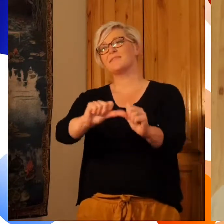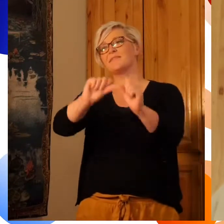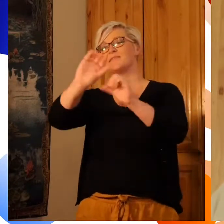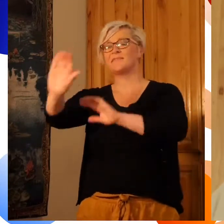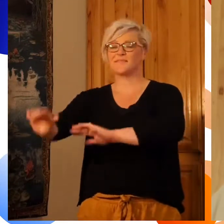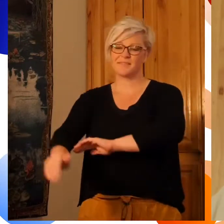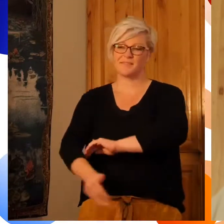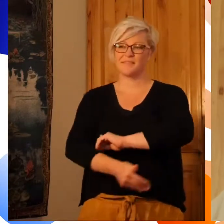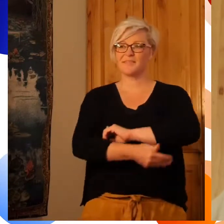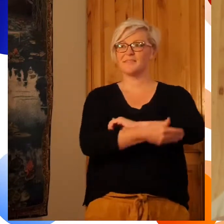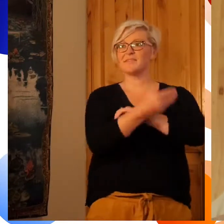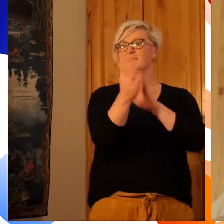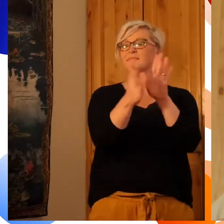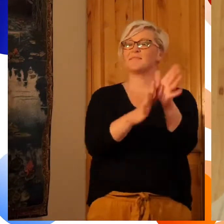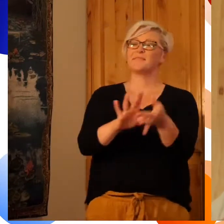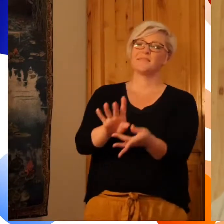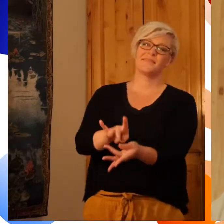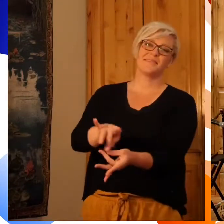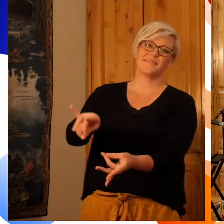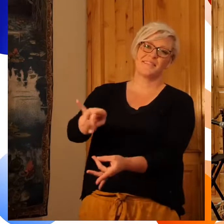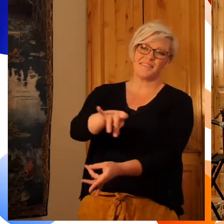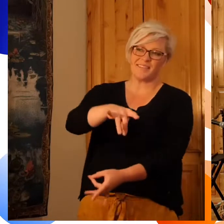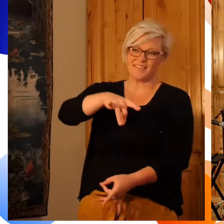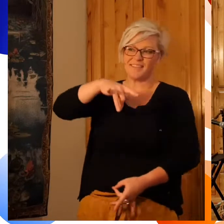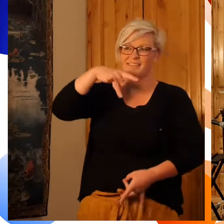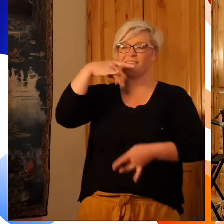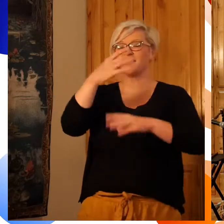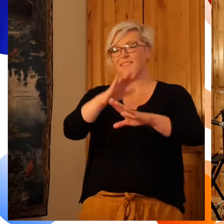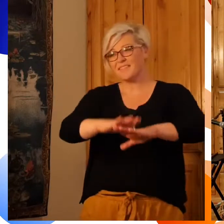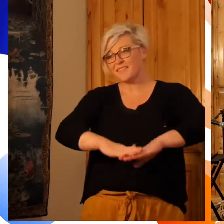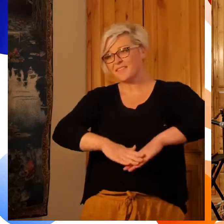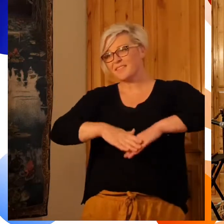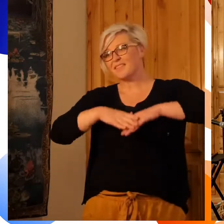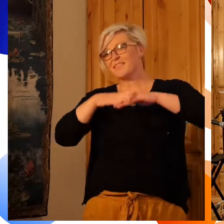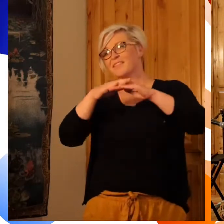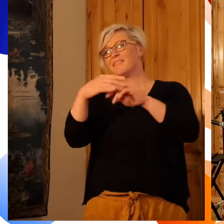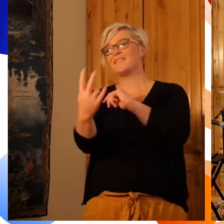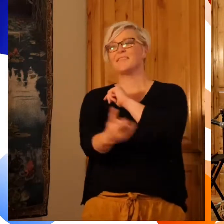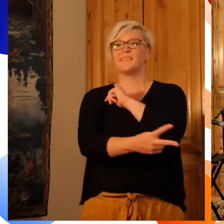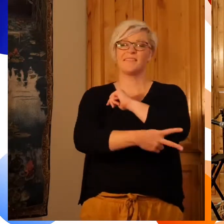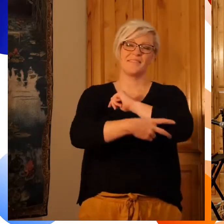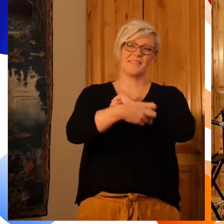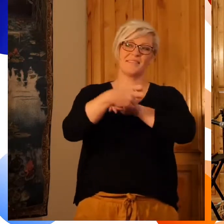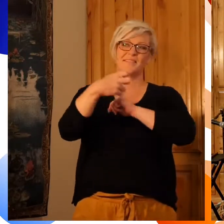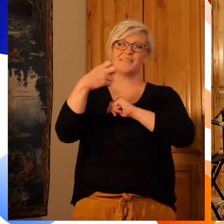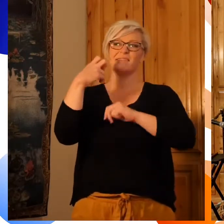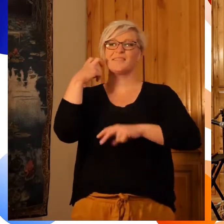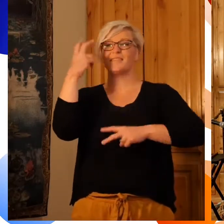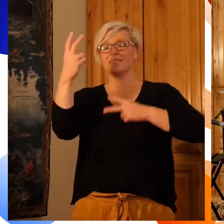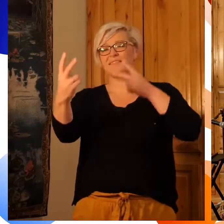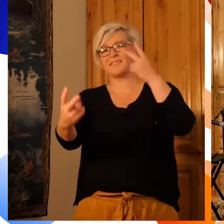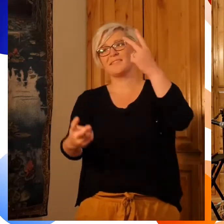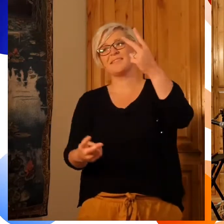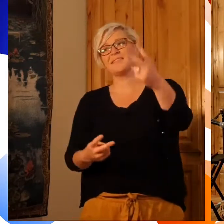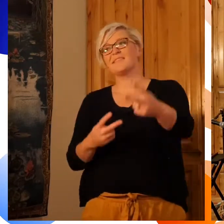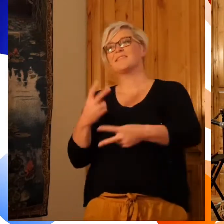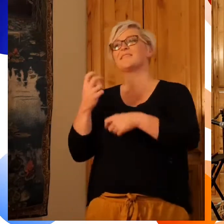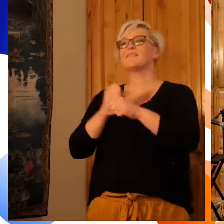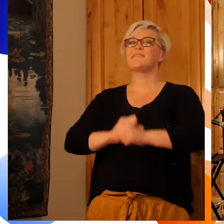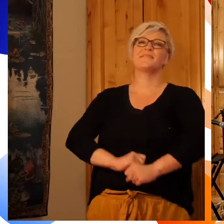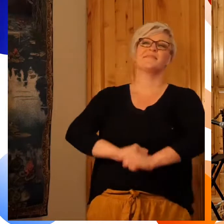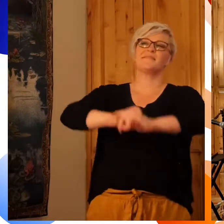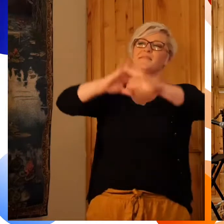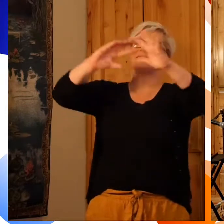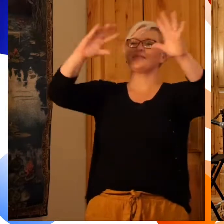yw henait Comth ac castig Ond i haddoth dim a'i hwrthoth Rhwn i'n golaw Gwan